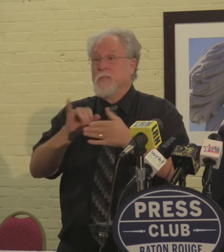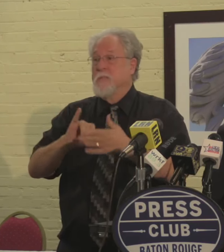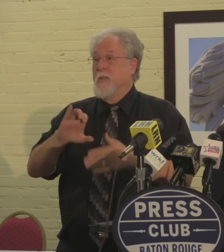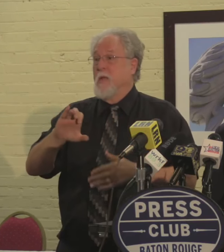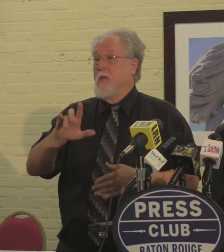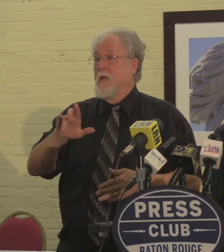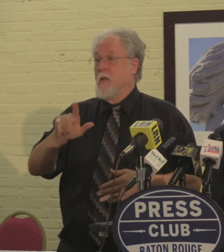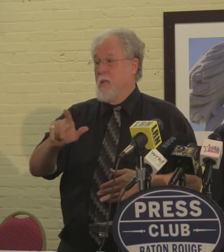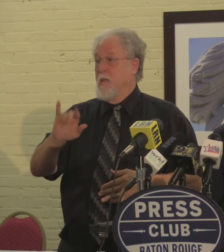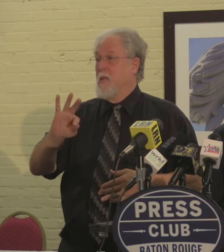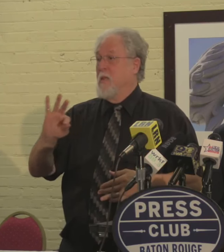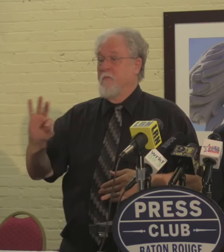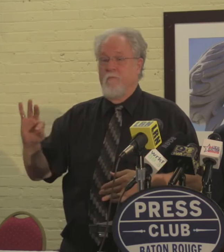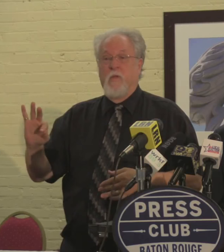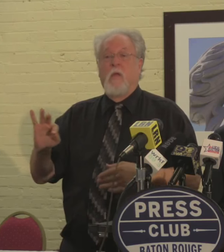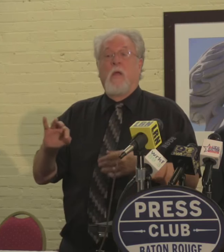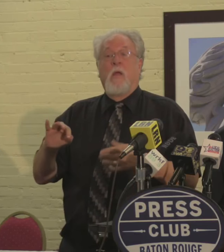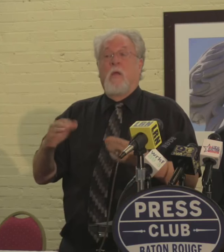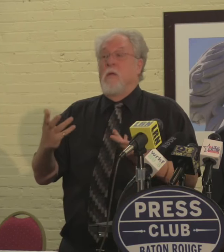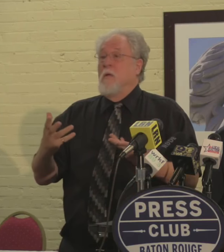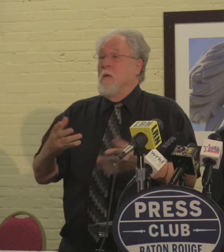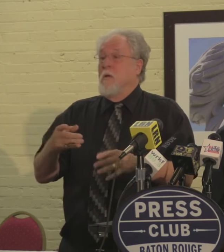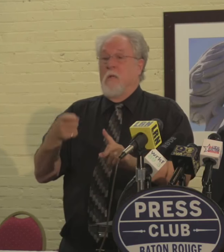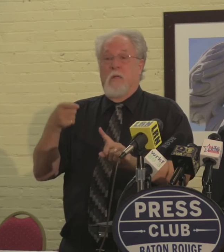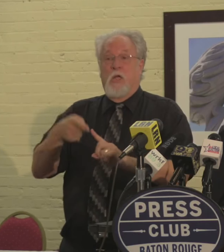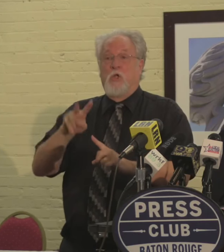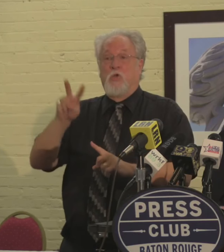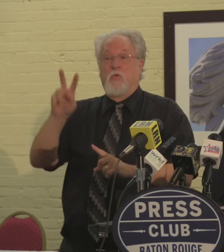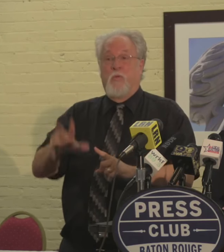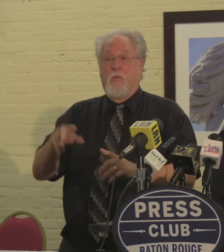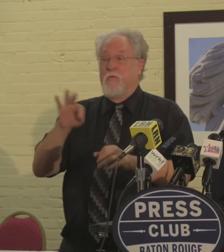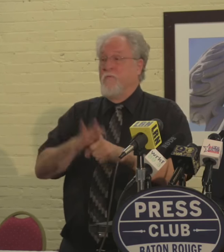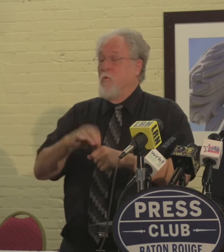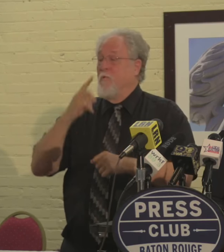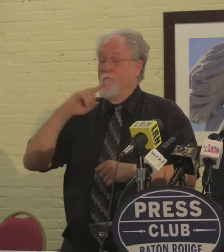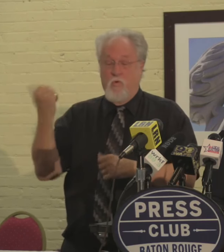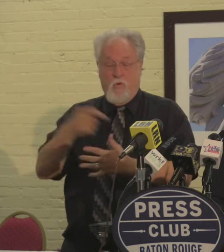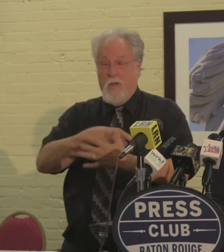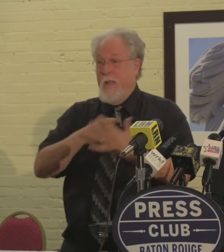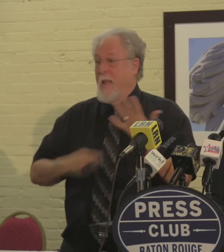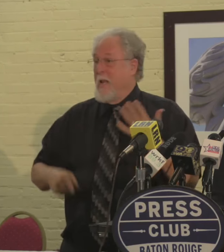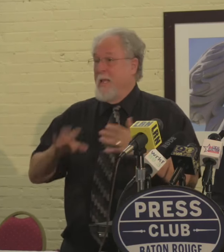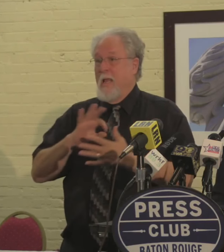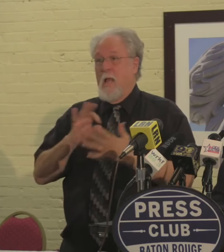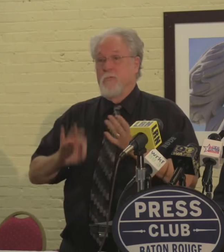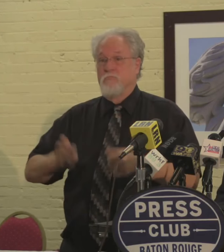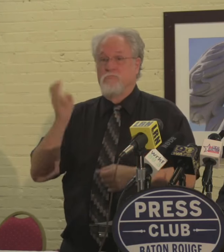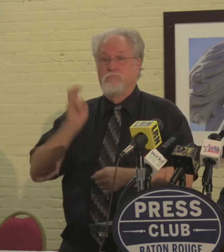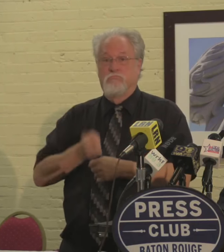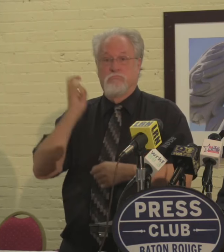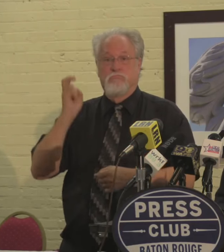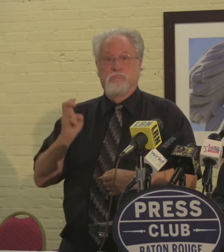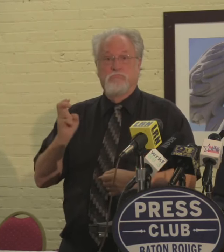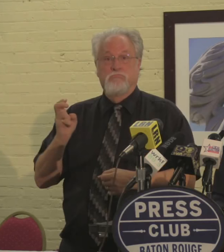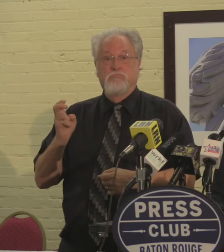cliff. The simple fact of the matter is getting a 2/3 vote on any of these options is very, very